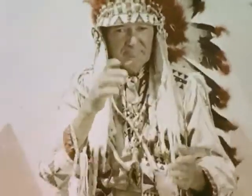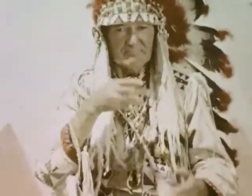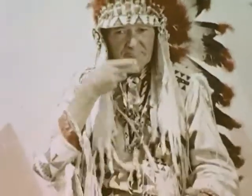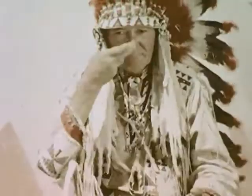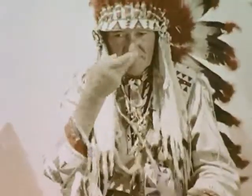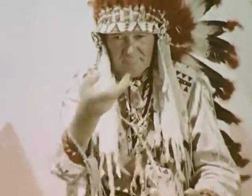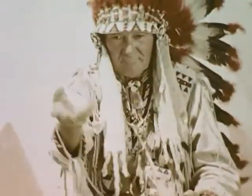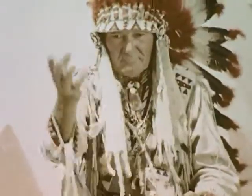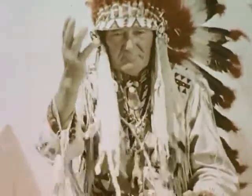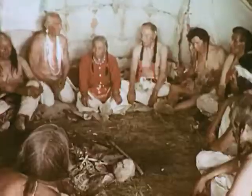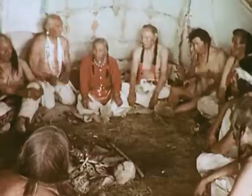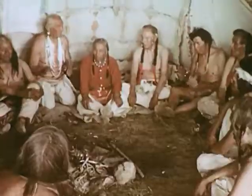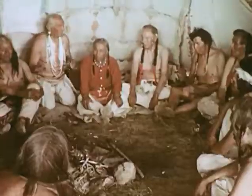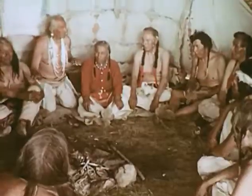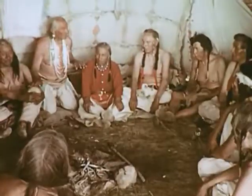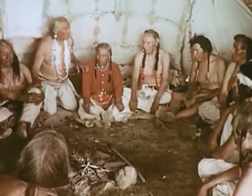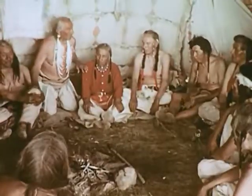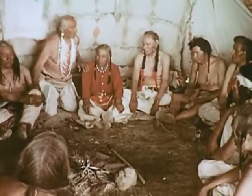And he told them,